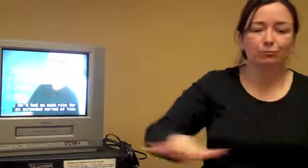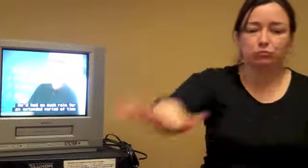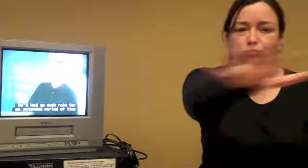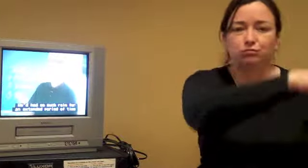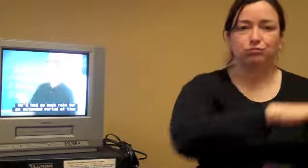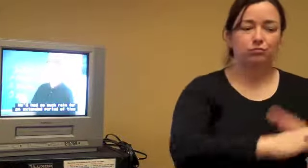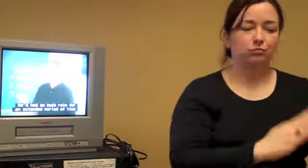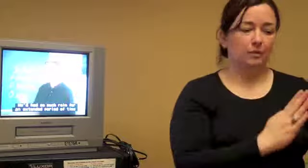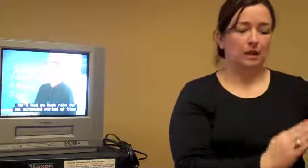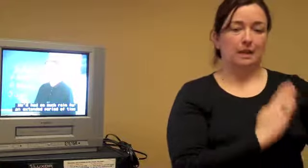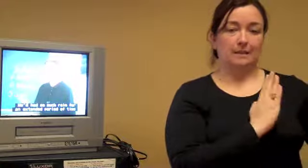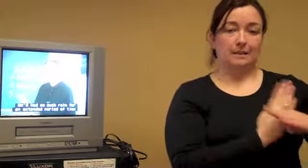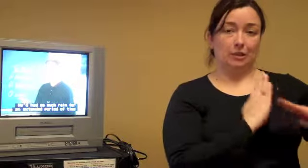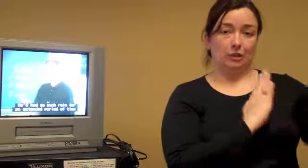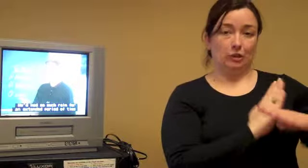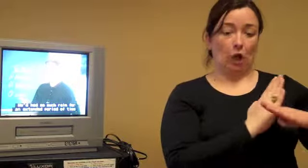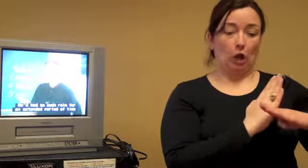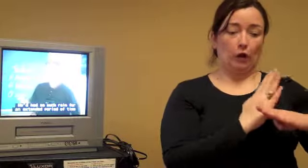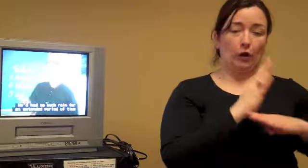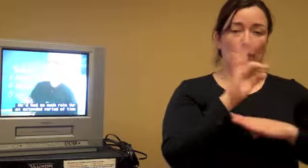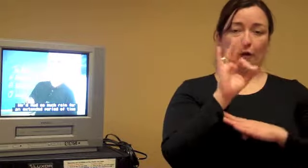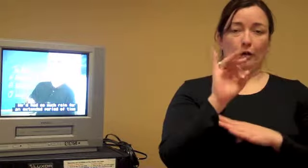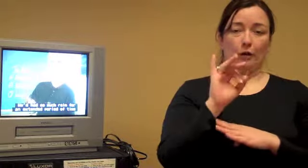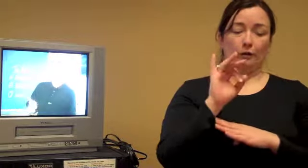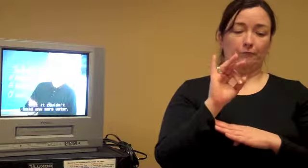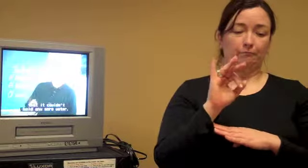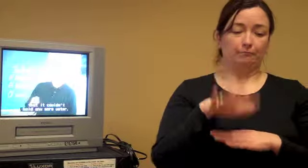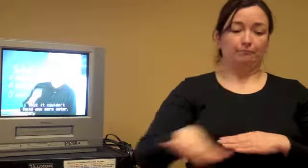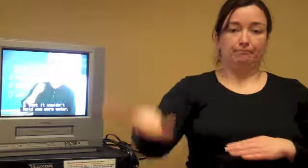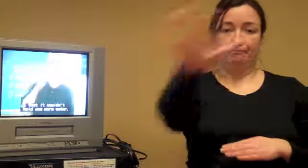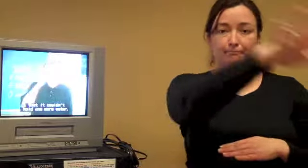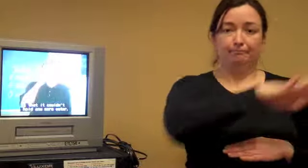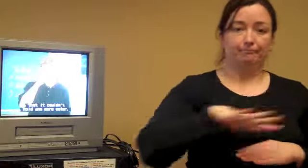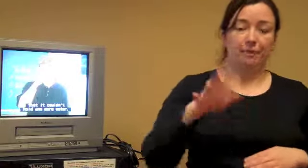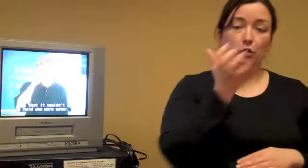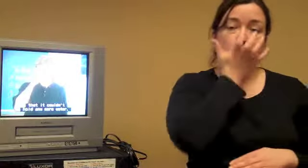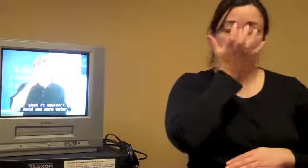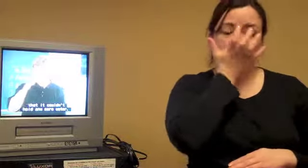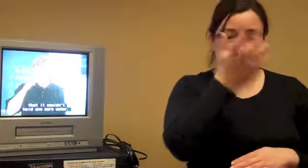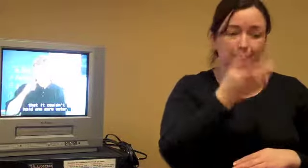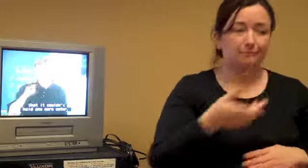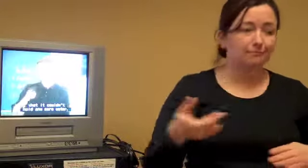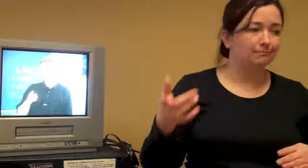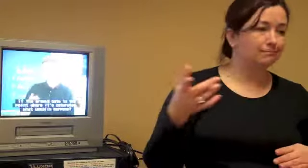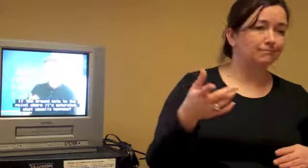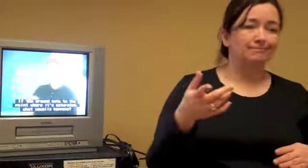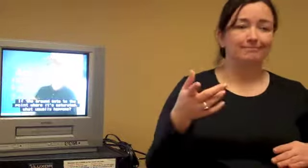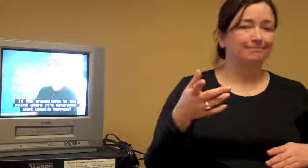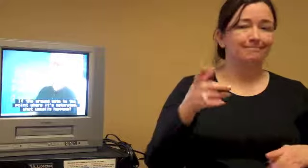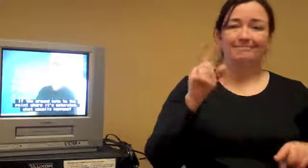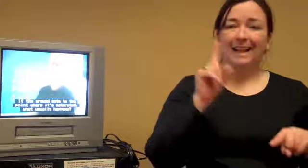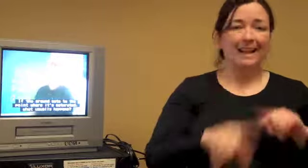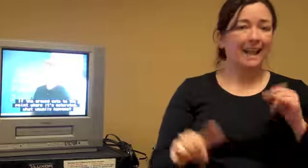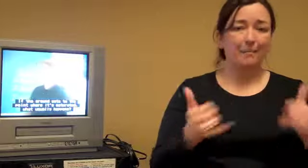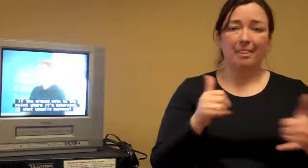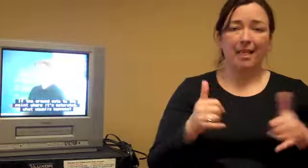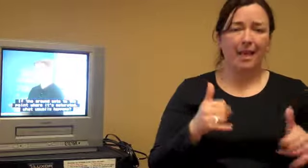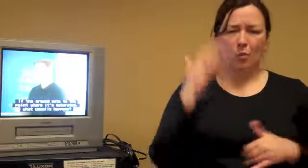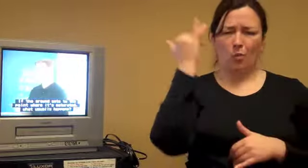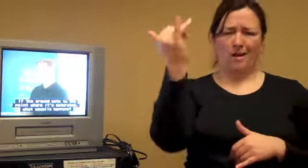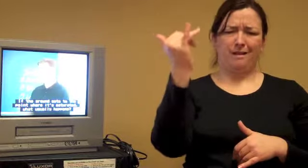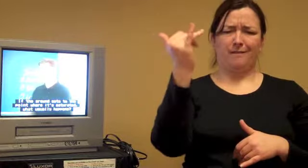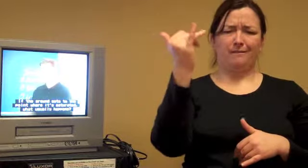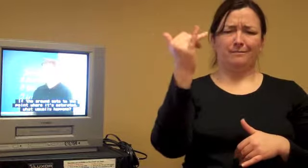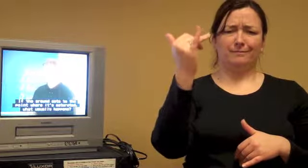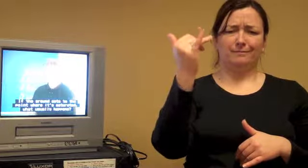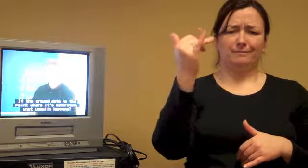so much rain for an extended period of time that it couldn't hold any more water. If ground gets to the point where it's saturated,